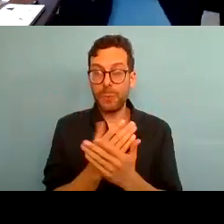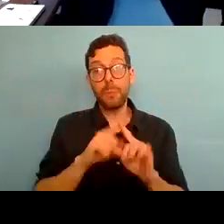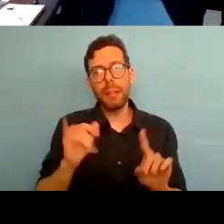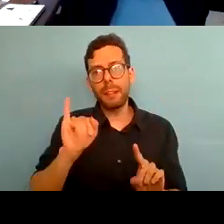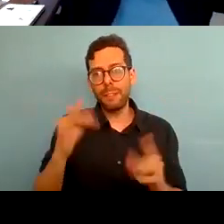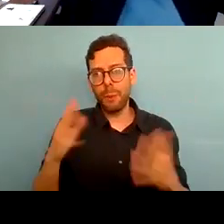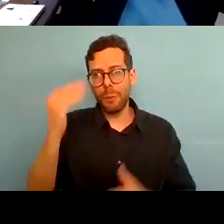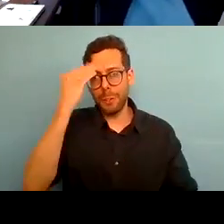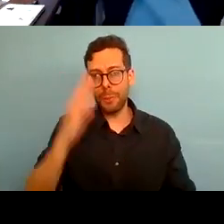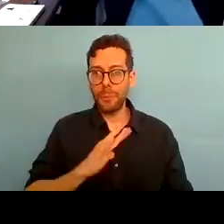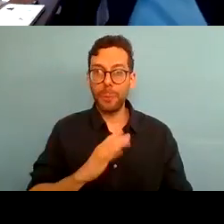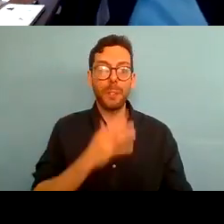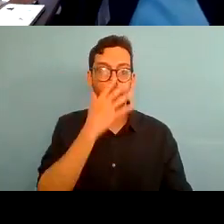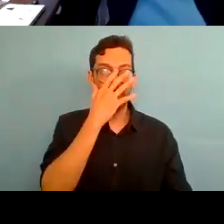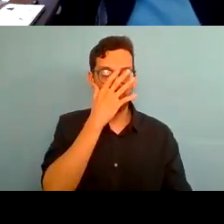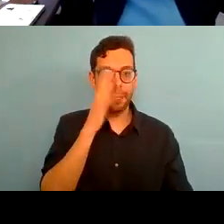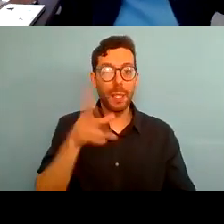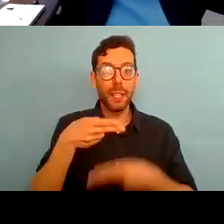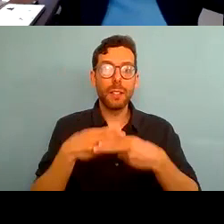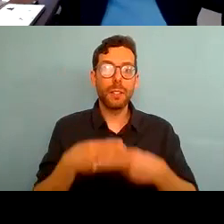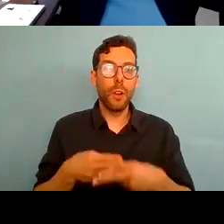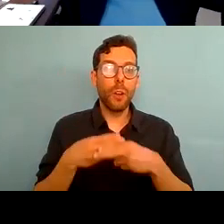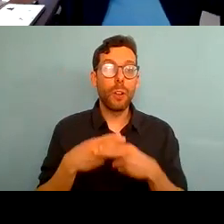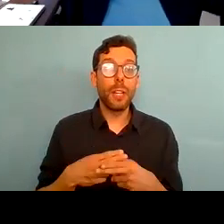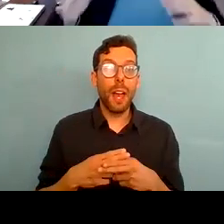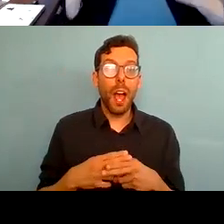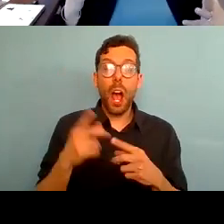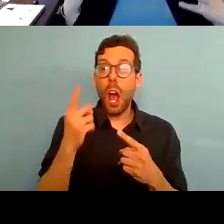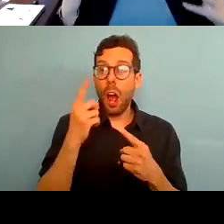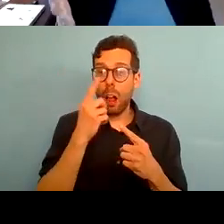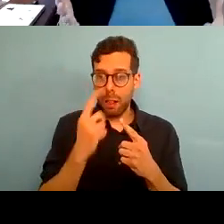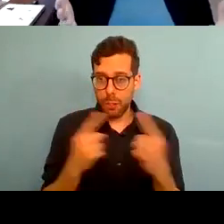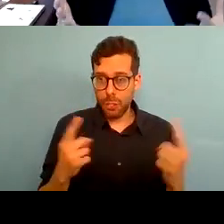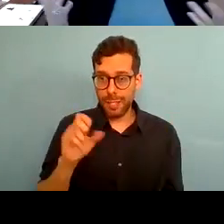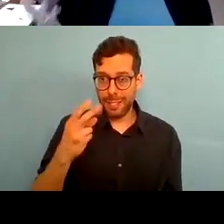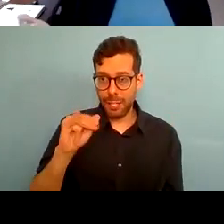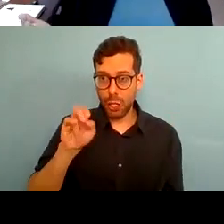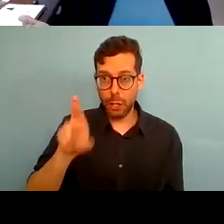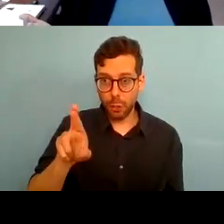called allergic shiners or the allergic salute. So if you've had long-standing